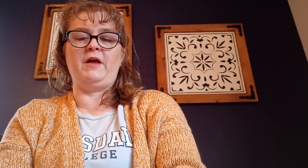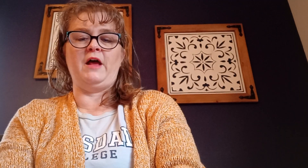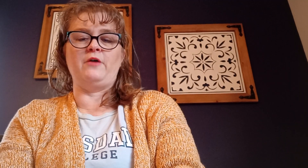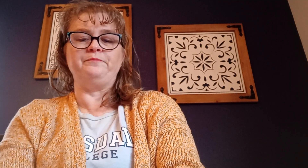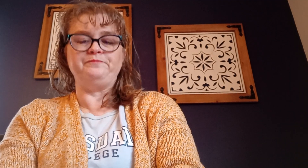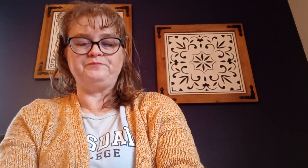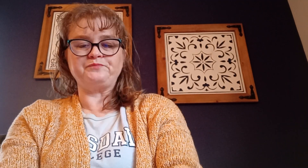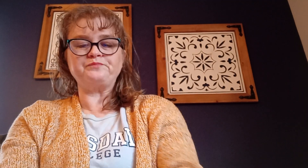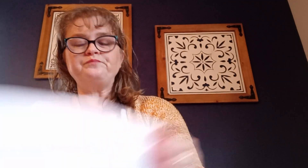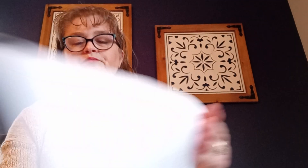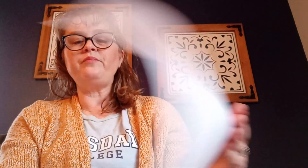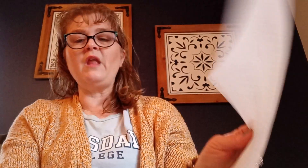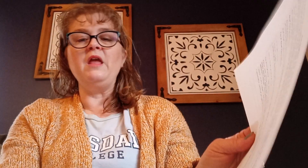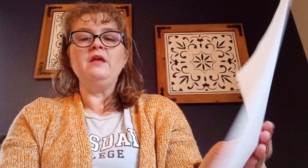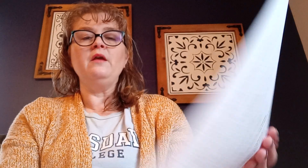how